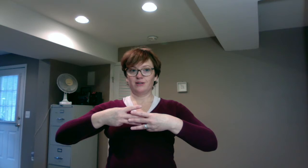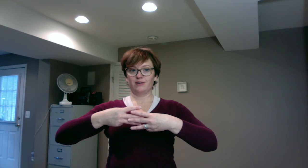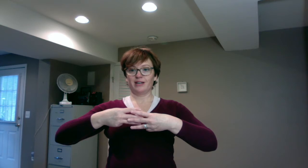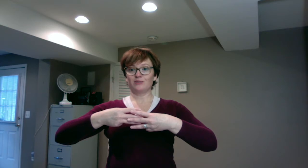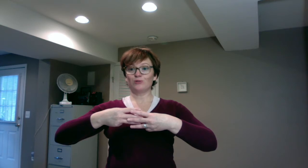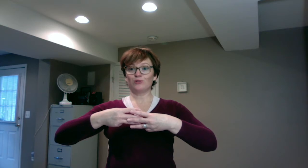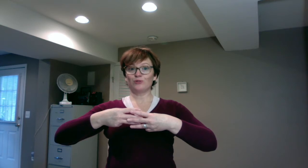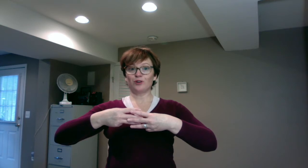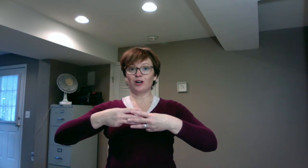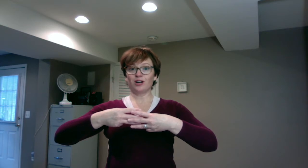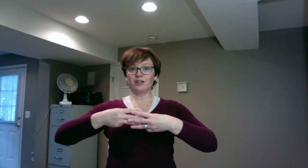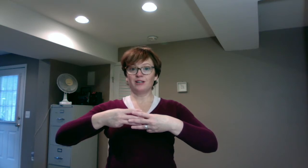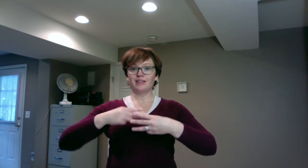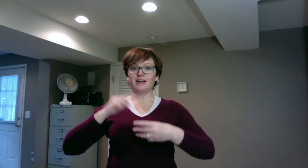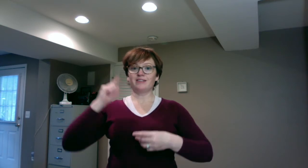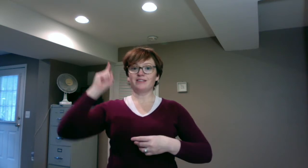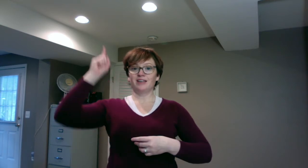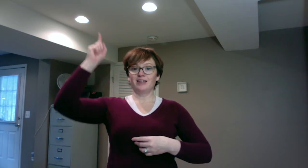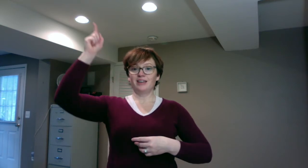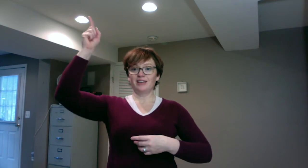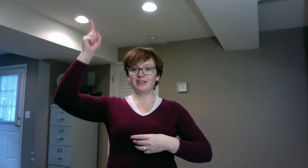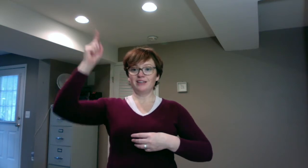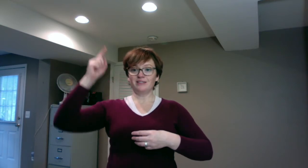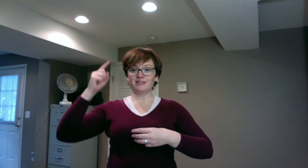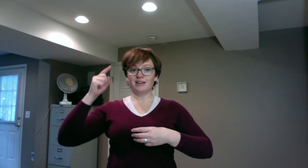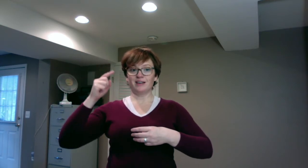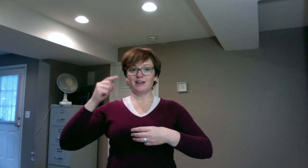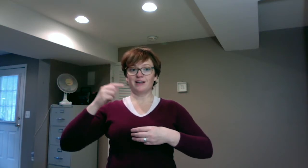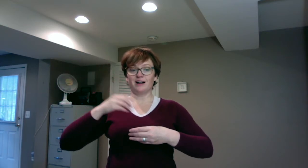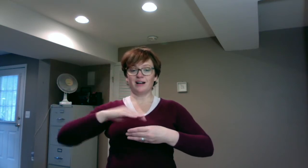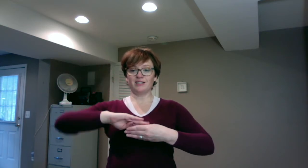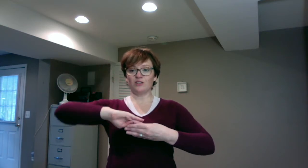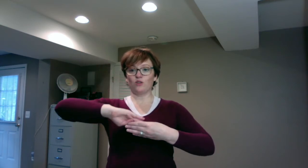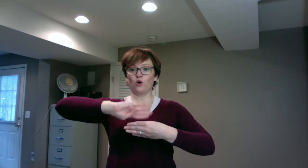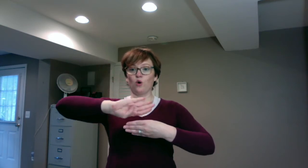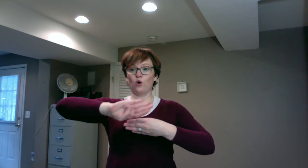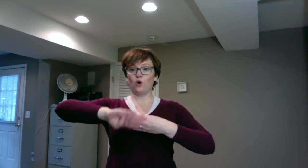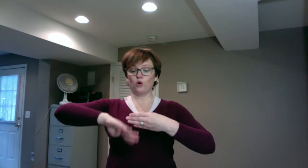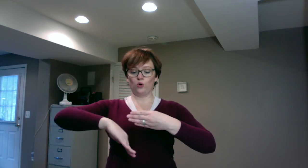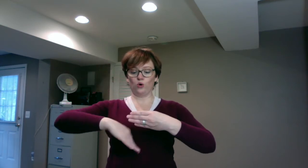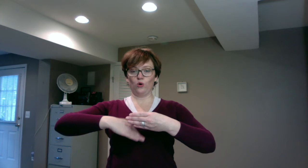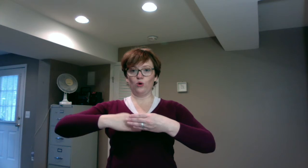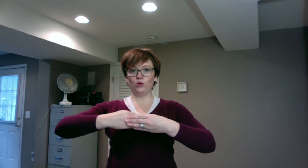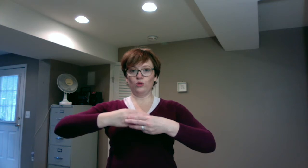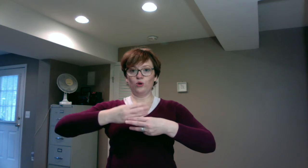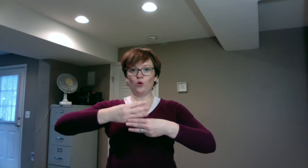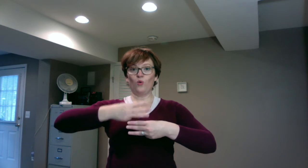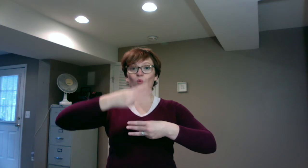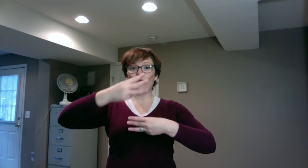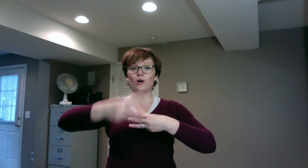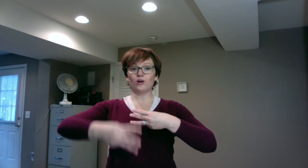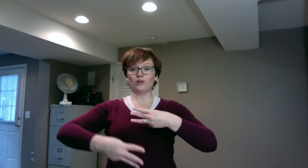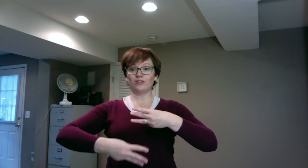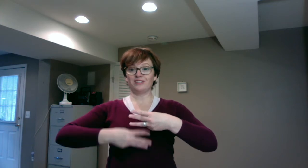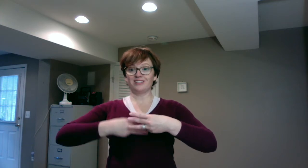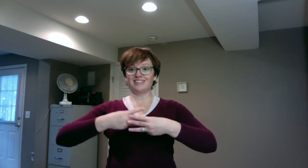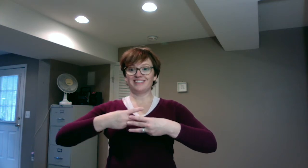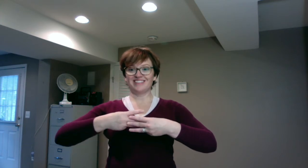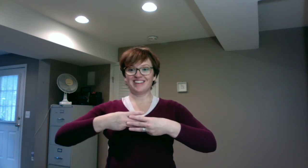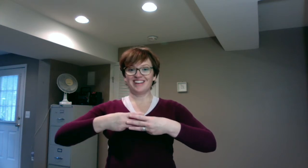Okay, so far that's he's got the whole world. All